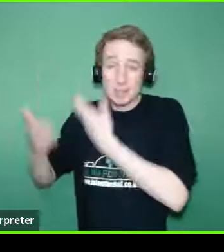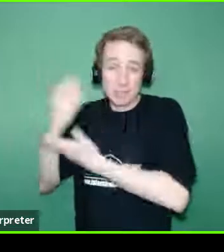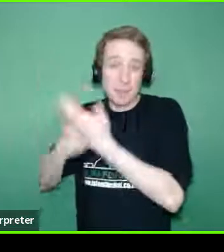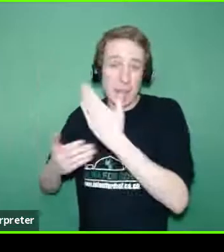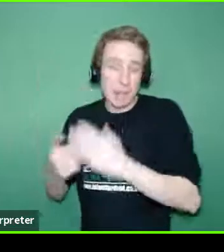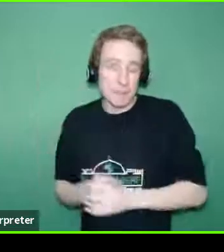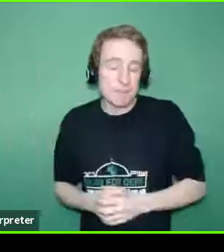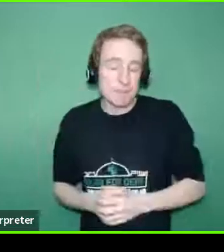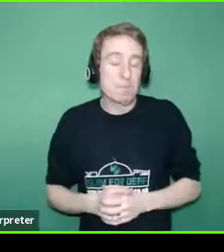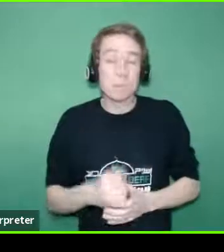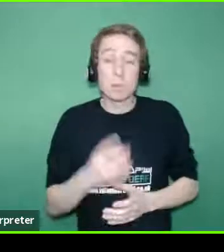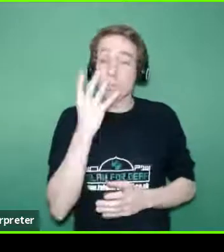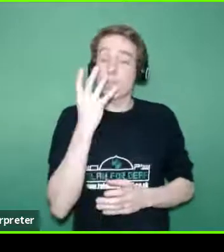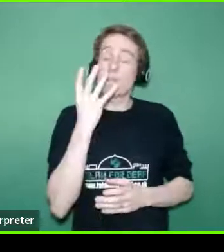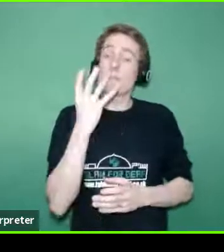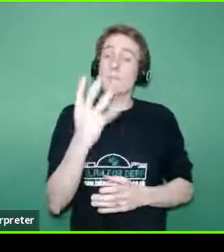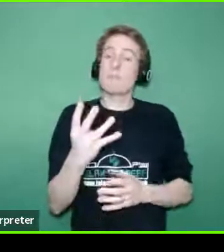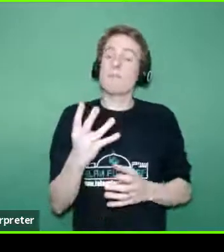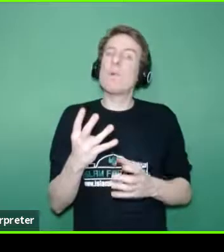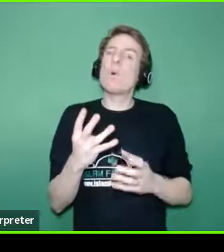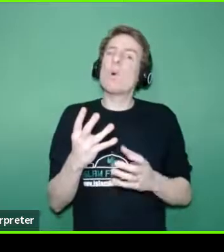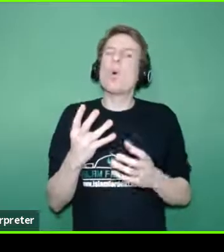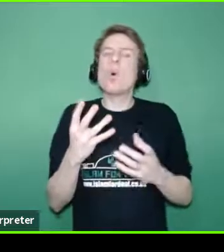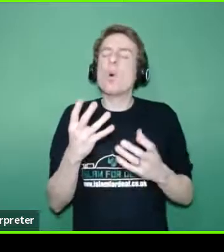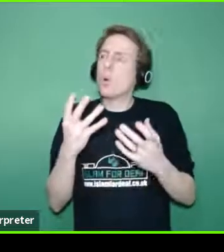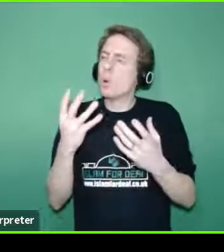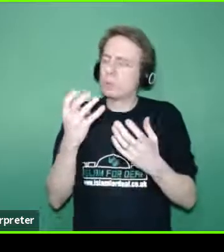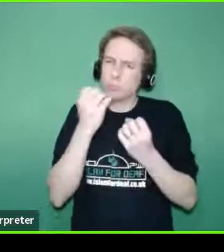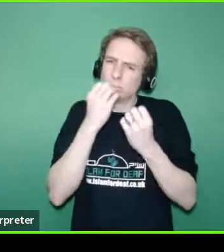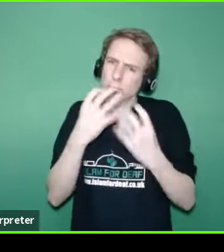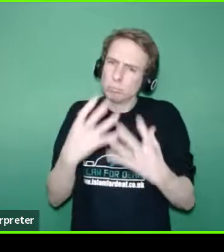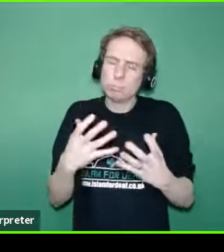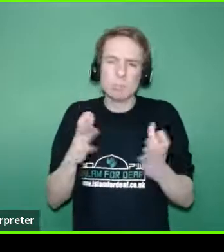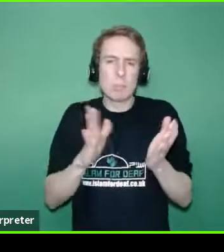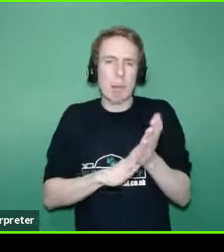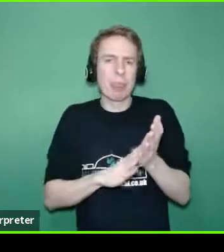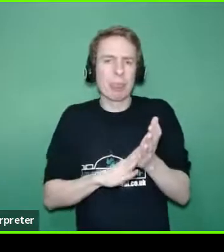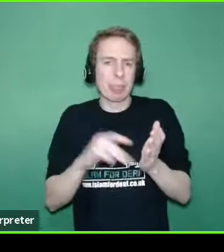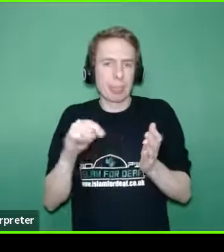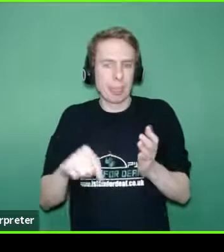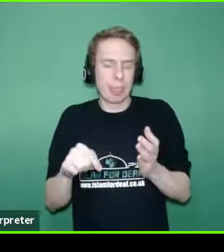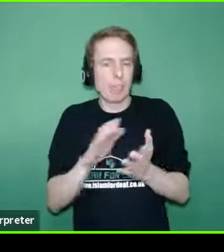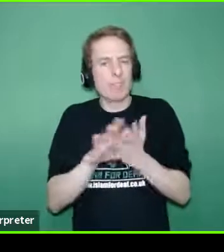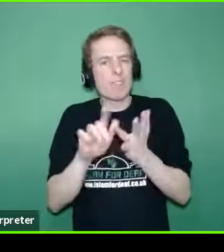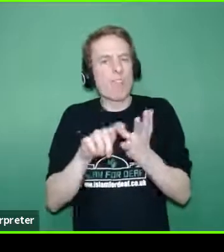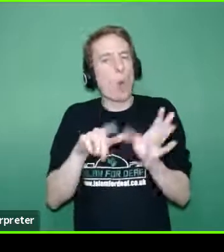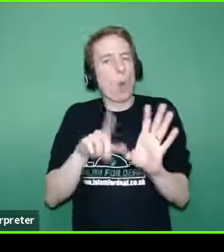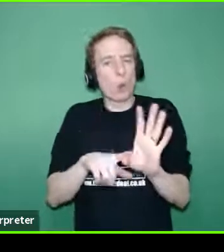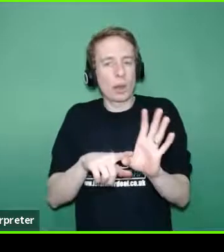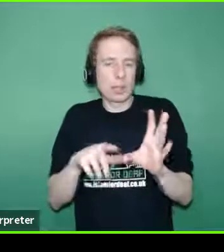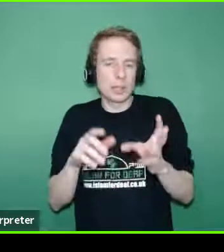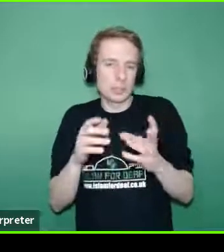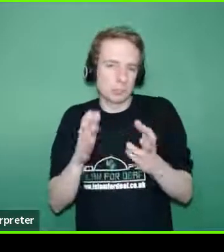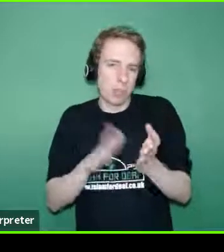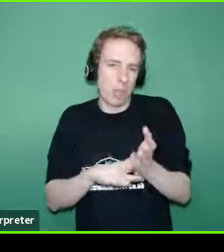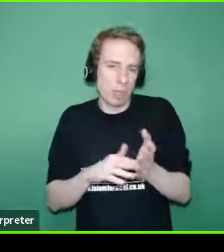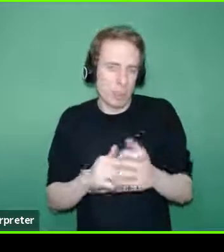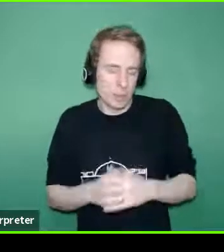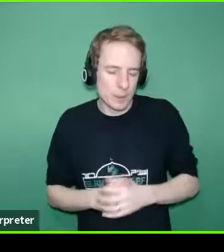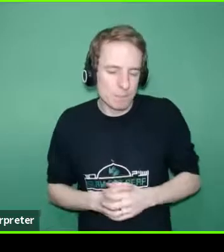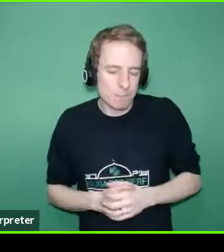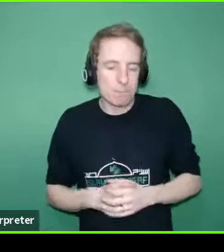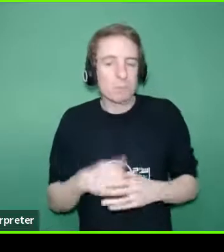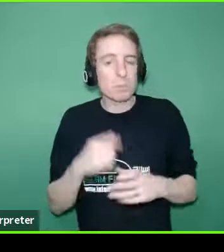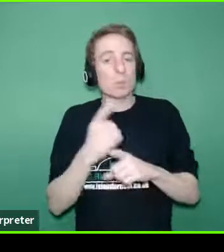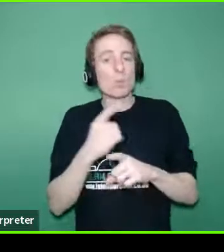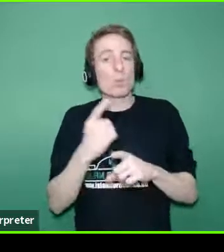months in the Quran. And He mentions in the 9th chapter of the Quran, the chapter of repentance,